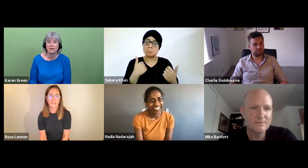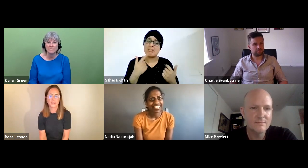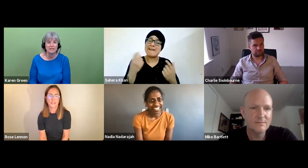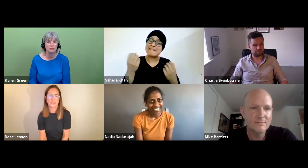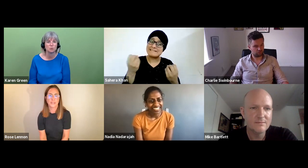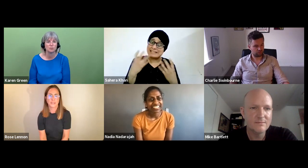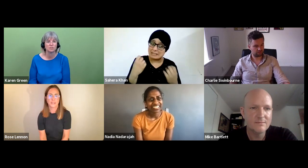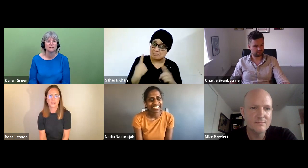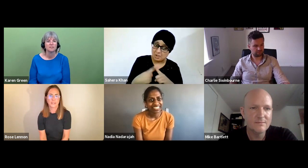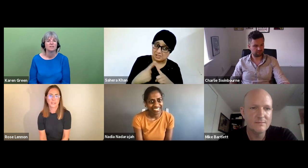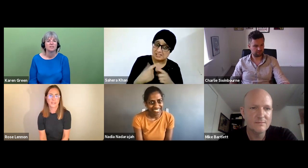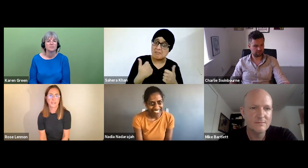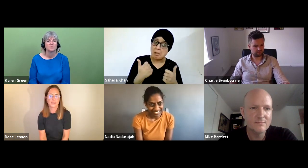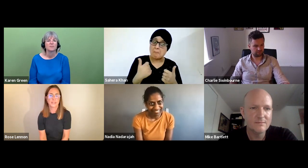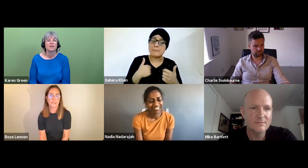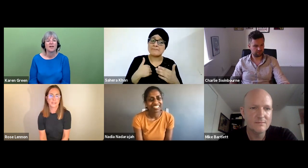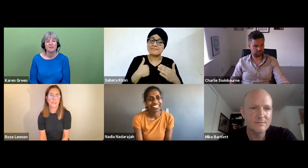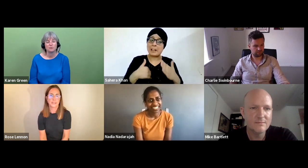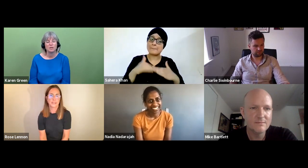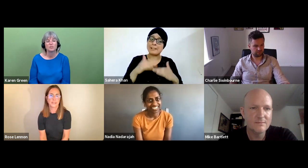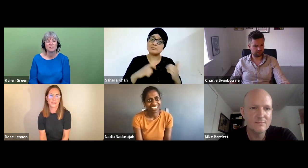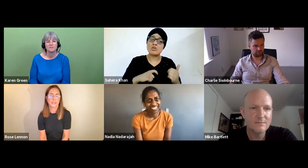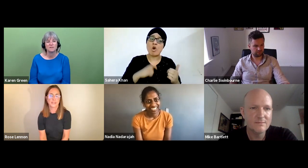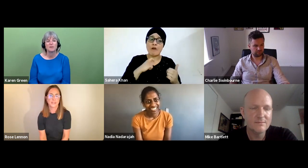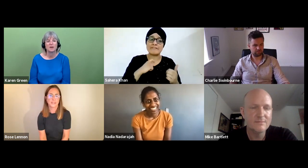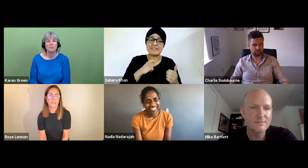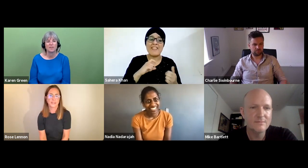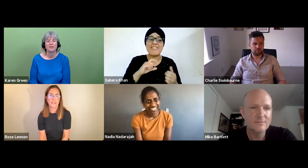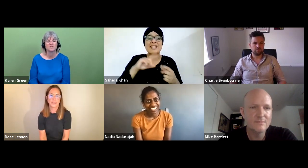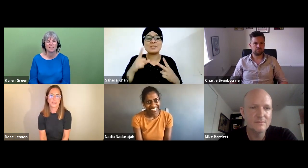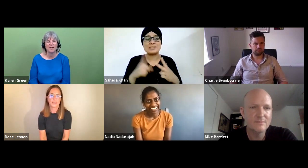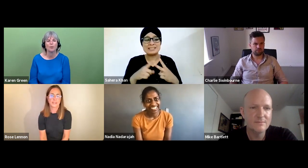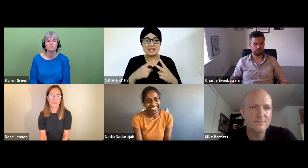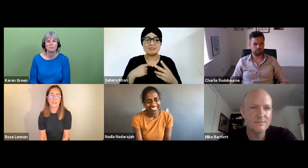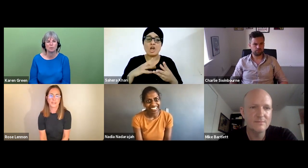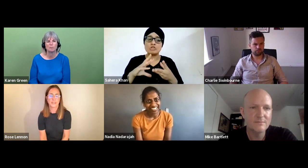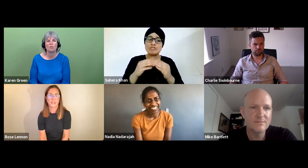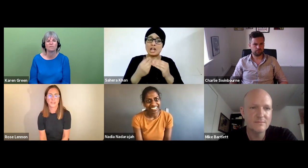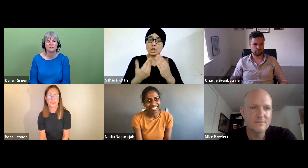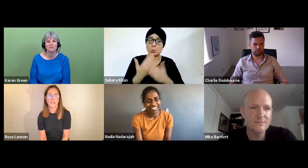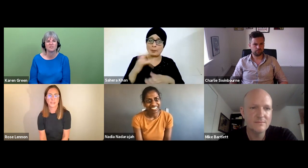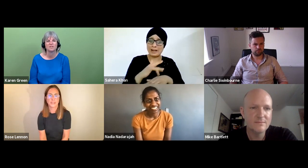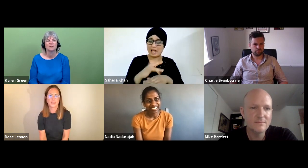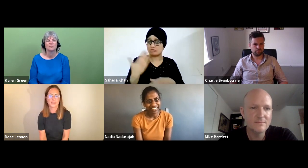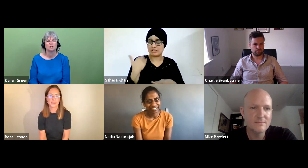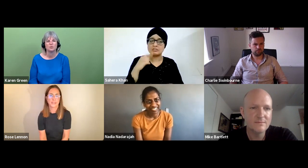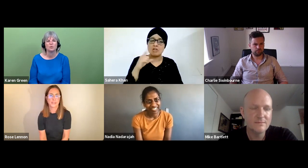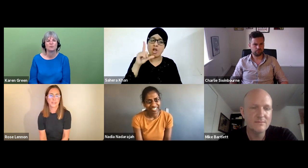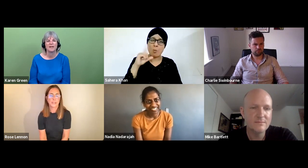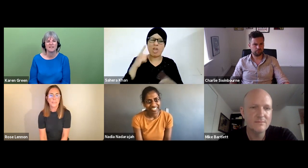completely visual. I had really positive feedback about that. So that helped me build my confidence to create a